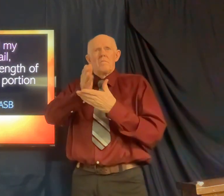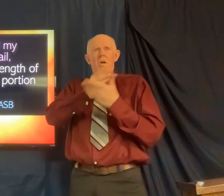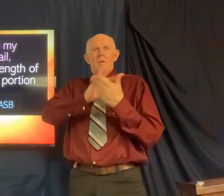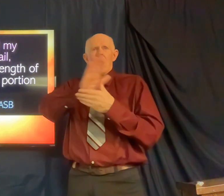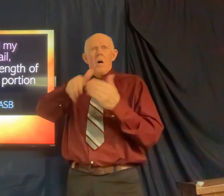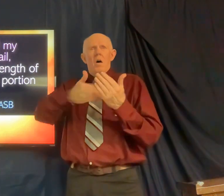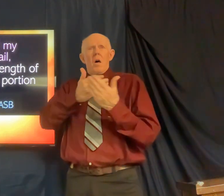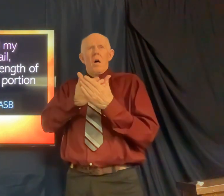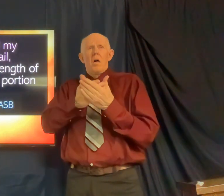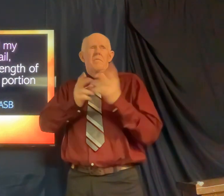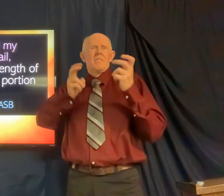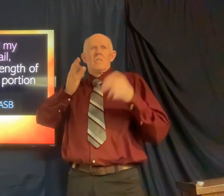my portion,